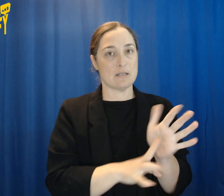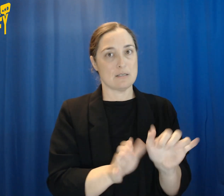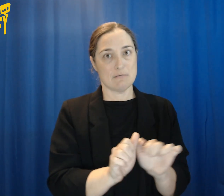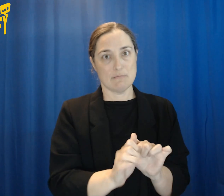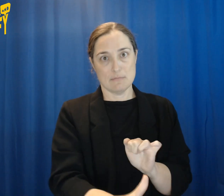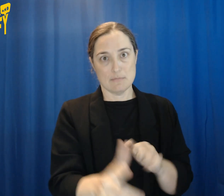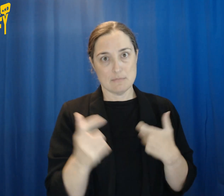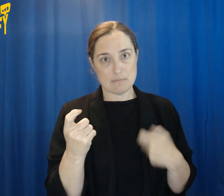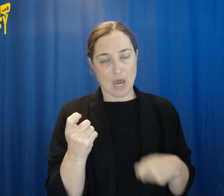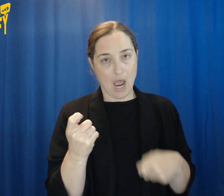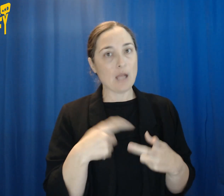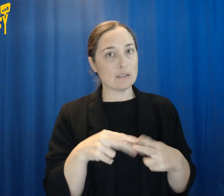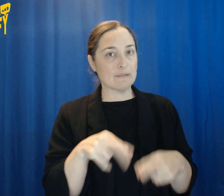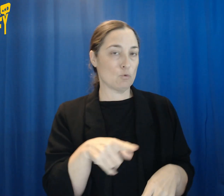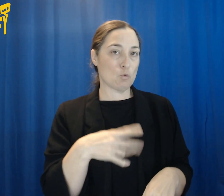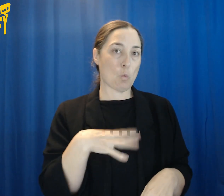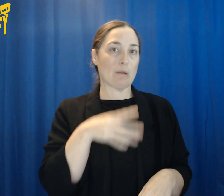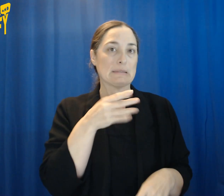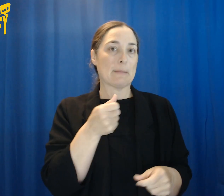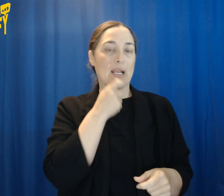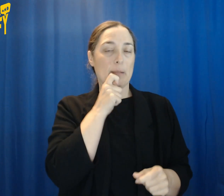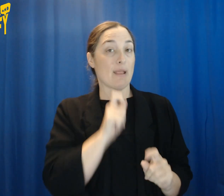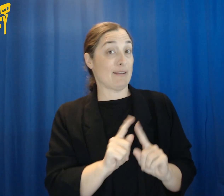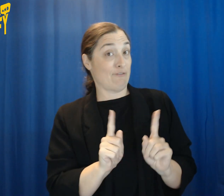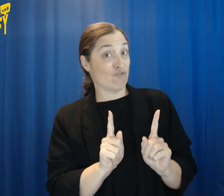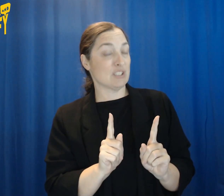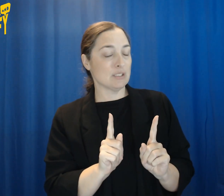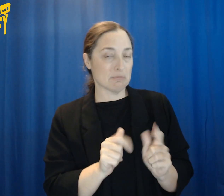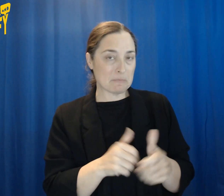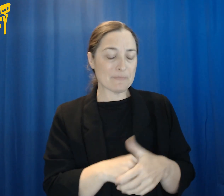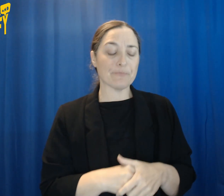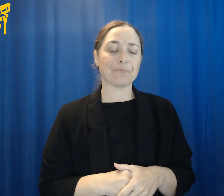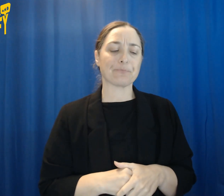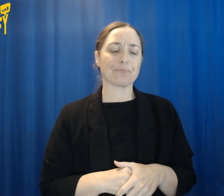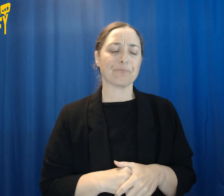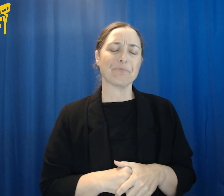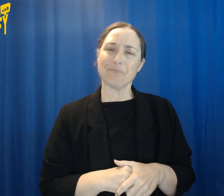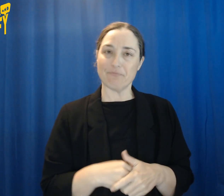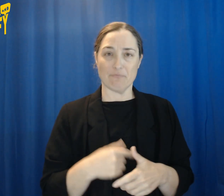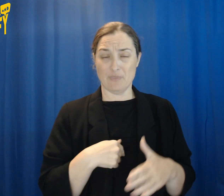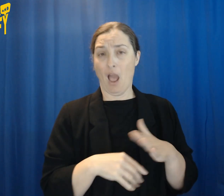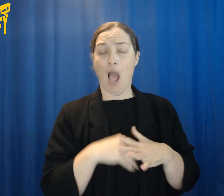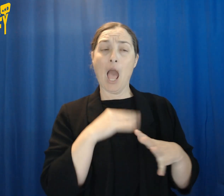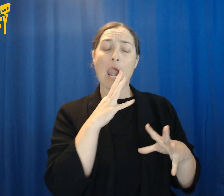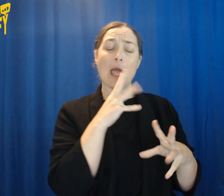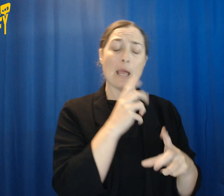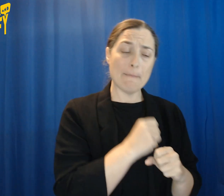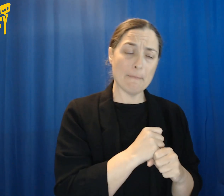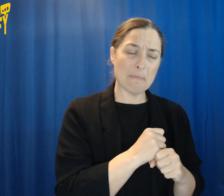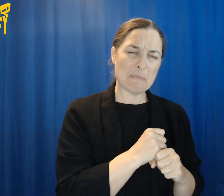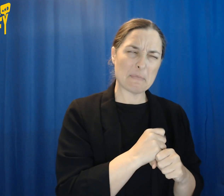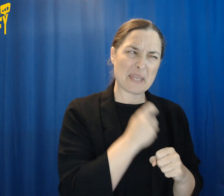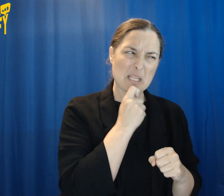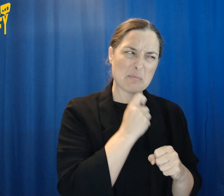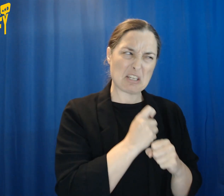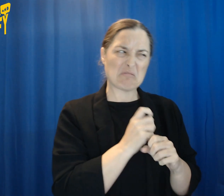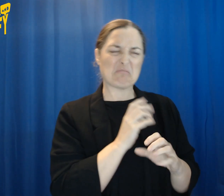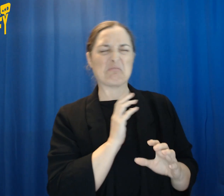want to get into a little bit more left of center stuff. So I fell in love and then out of love with punk music, but only from like a